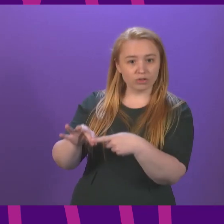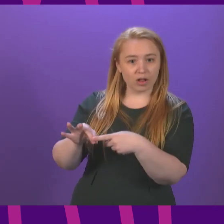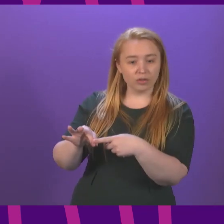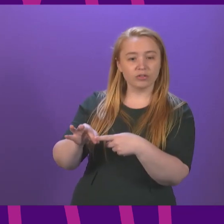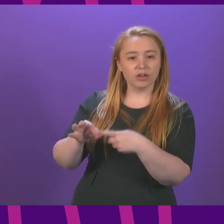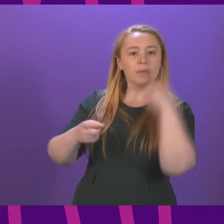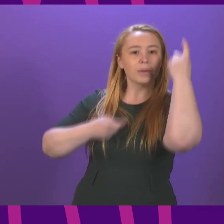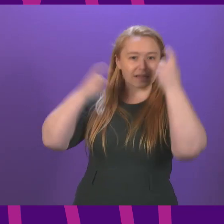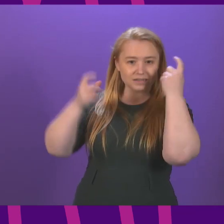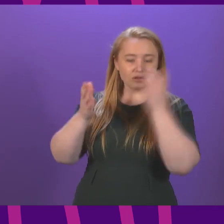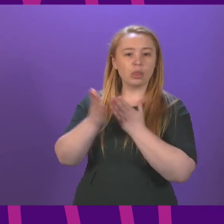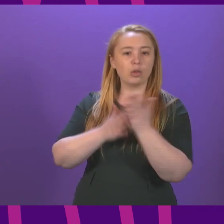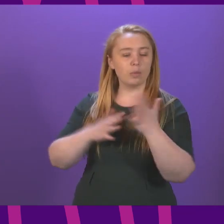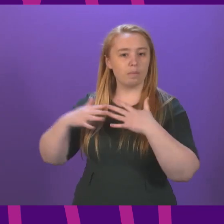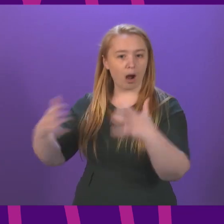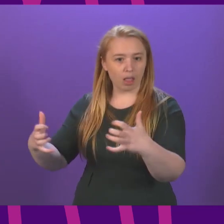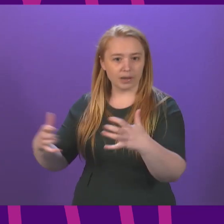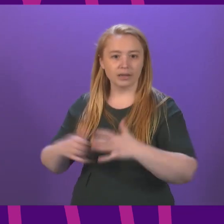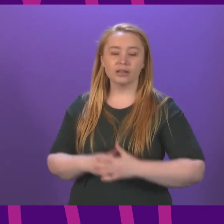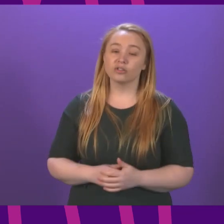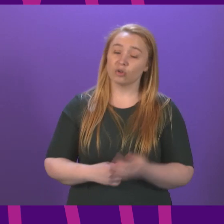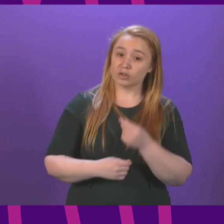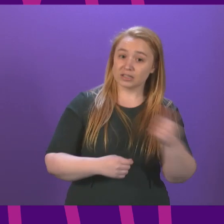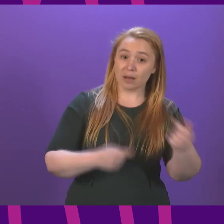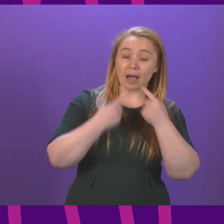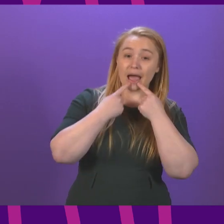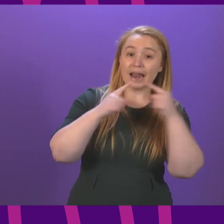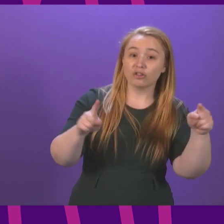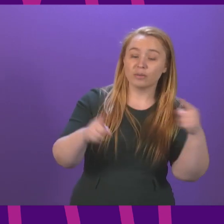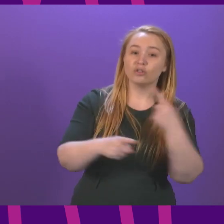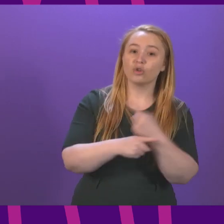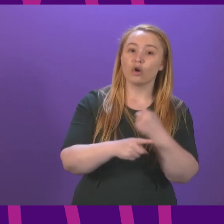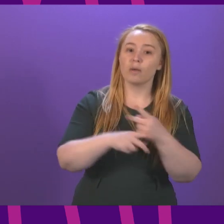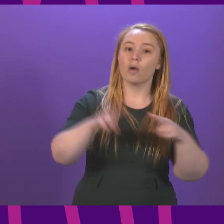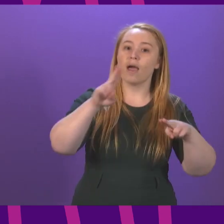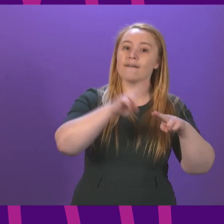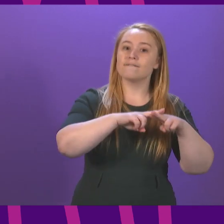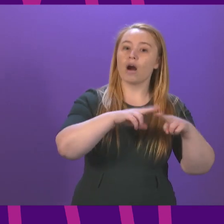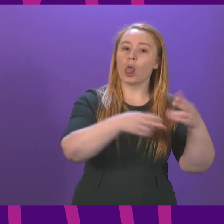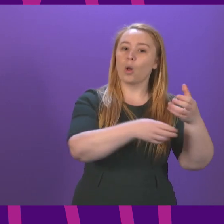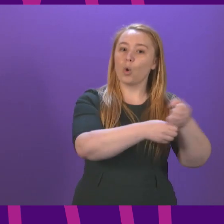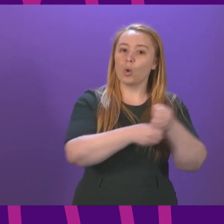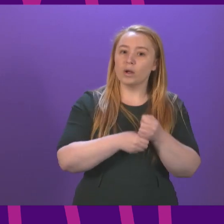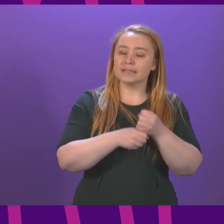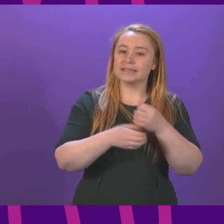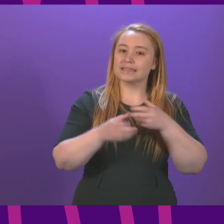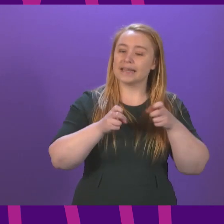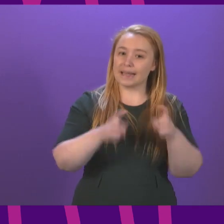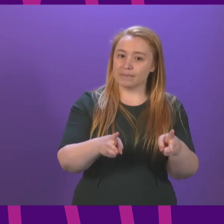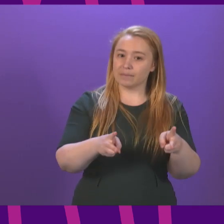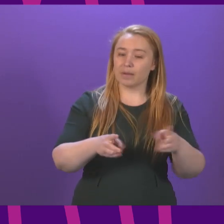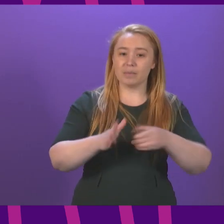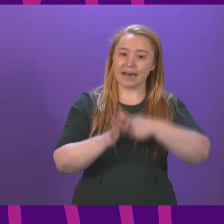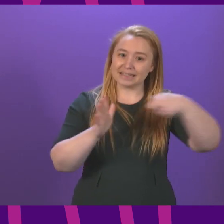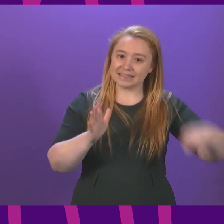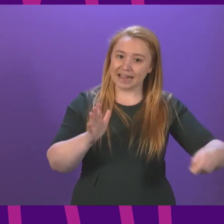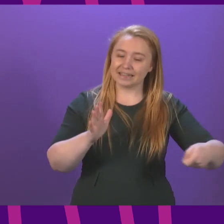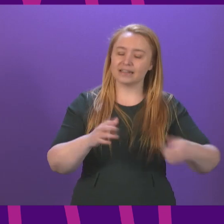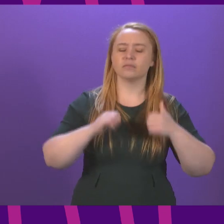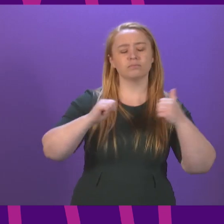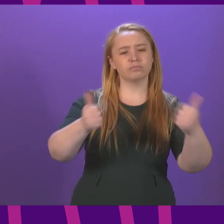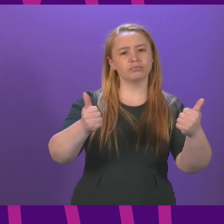by Parliament. We welcome some of the individual announcements, the extension of the furlough scheme and self-employed support. But the Chancellor's business support measures